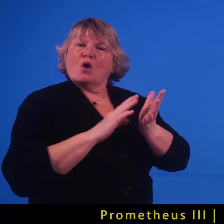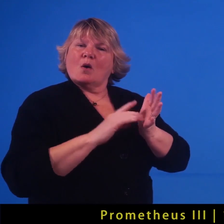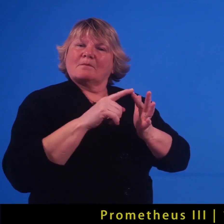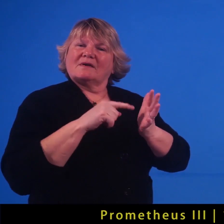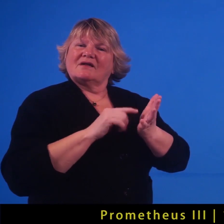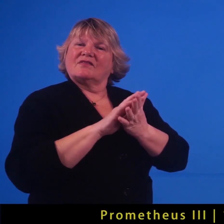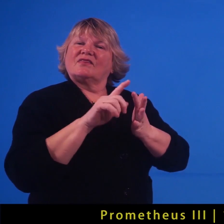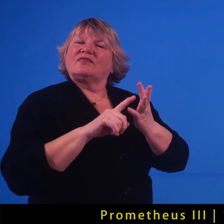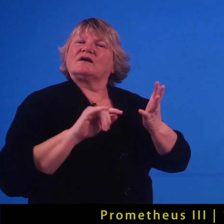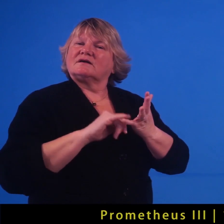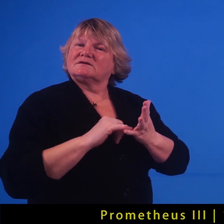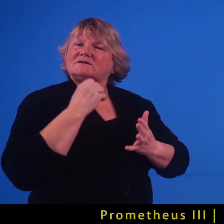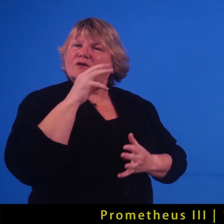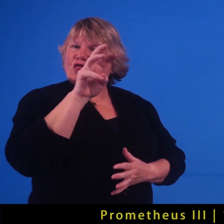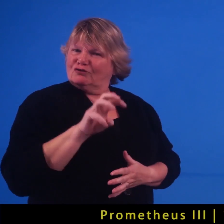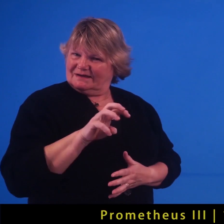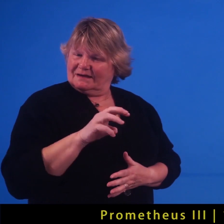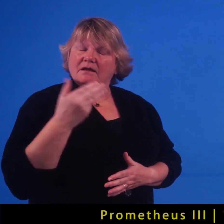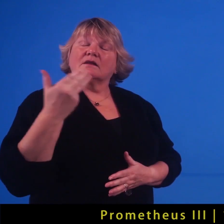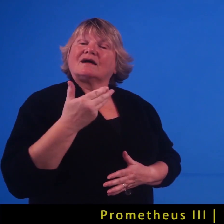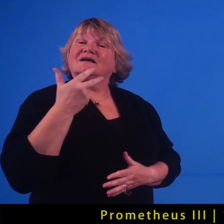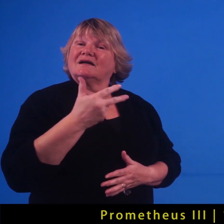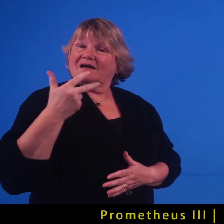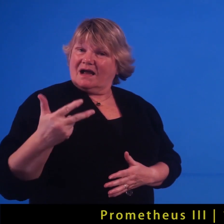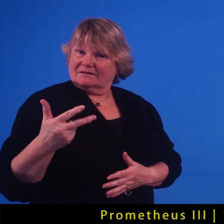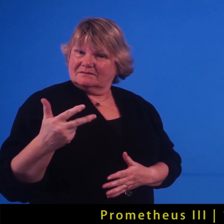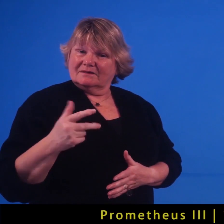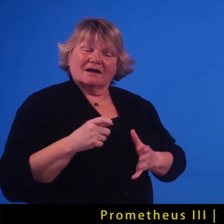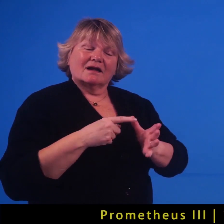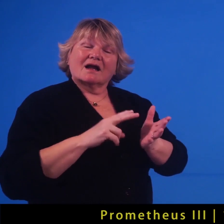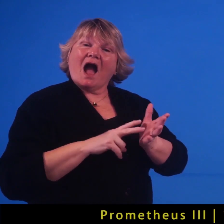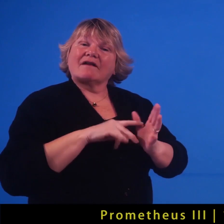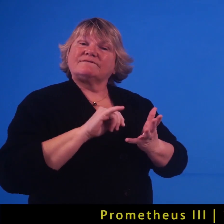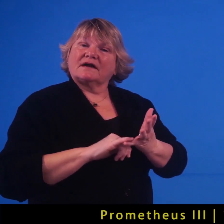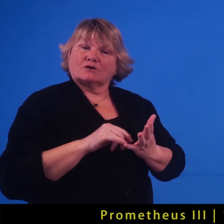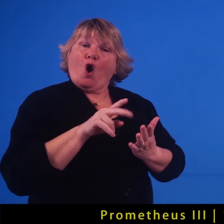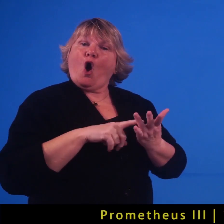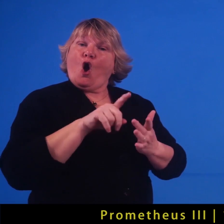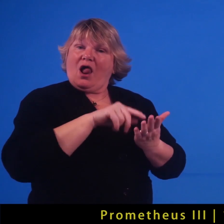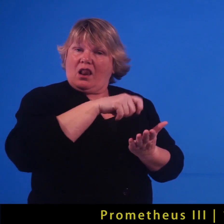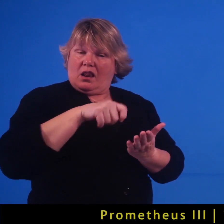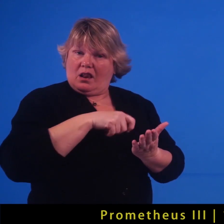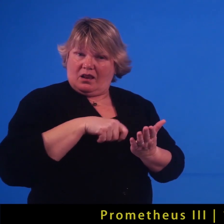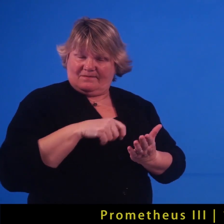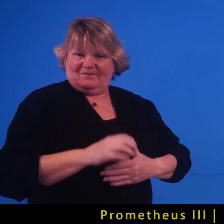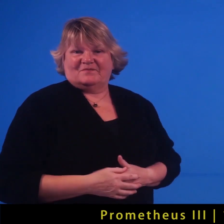Prometheus III, 1988, oil on canvas.